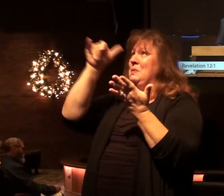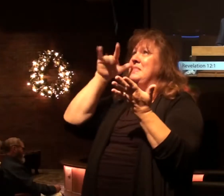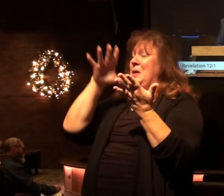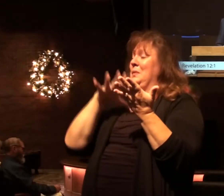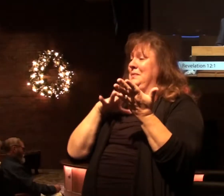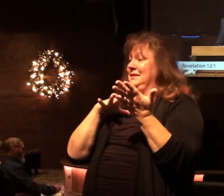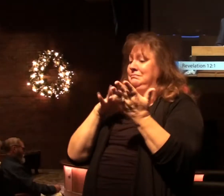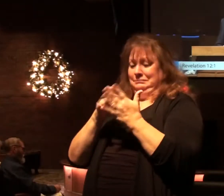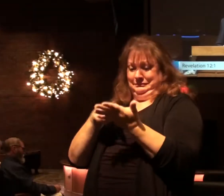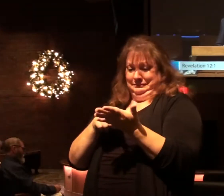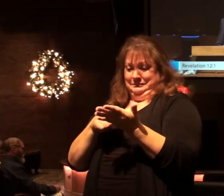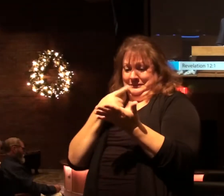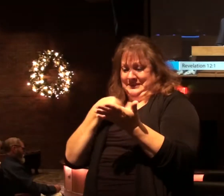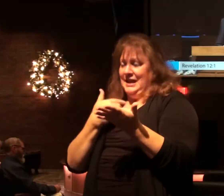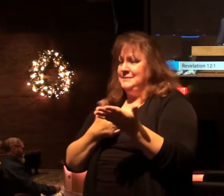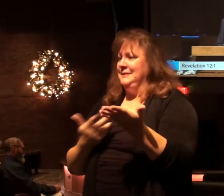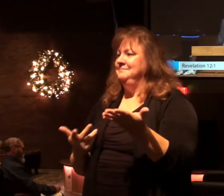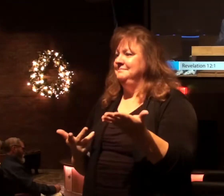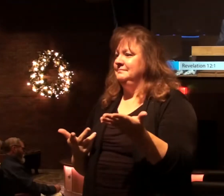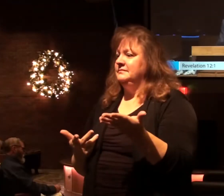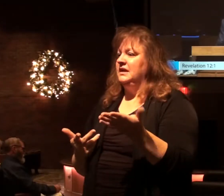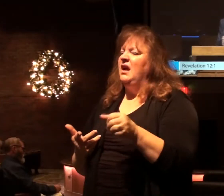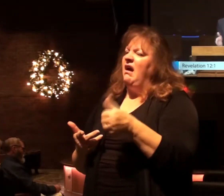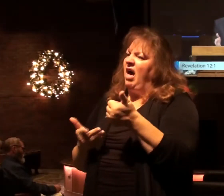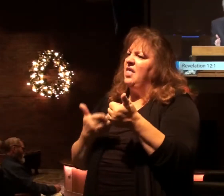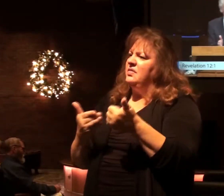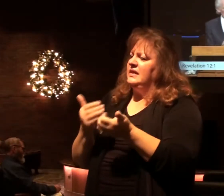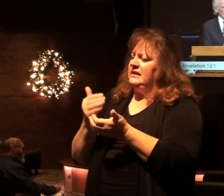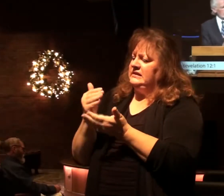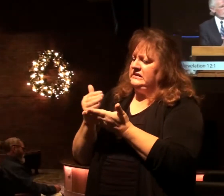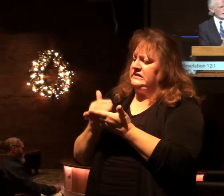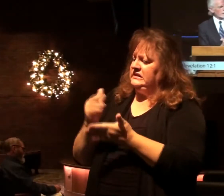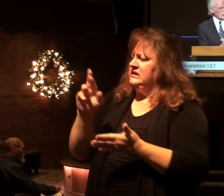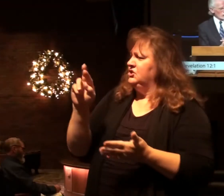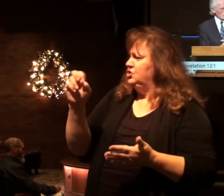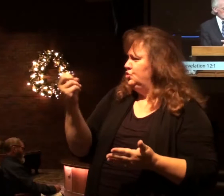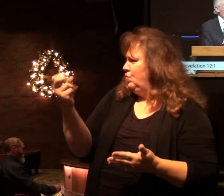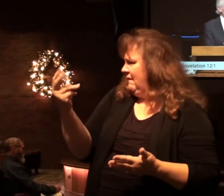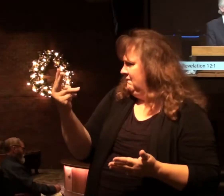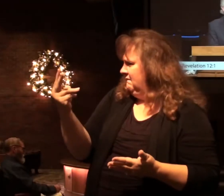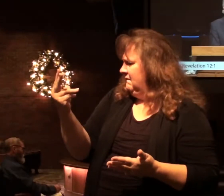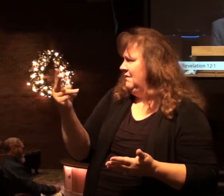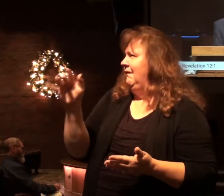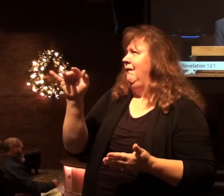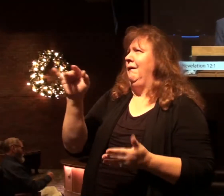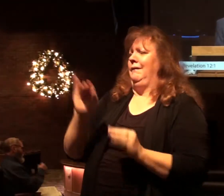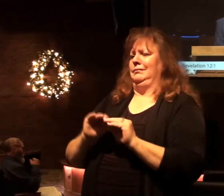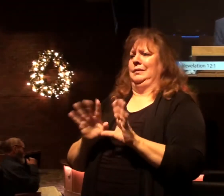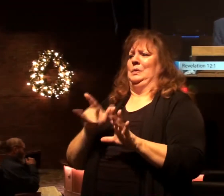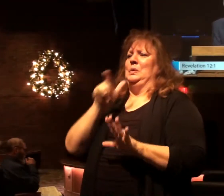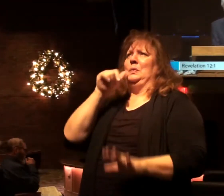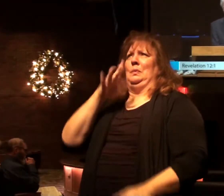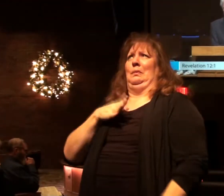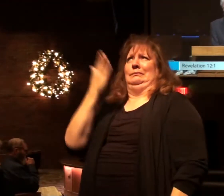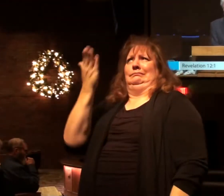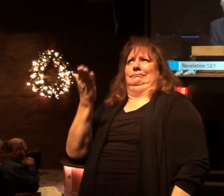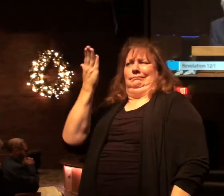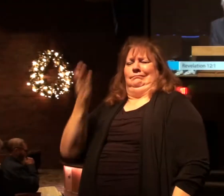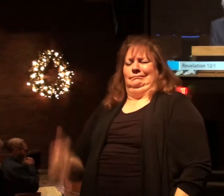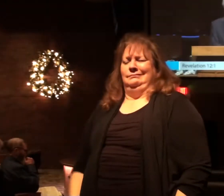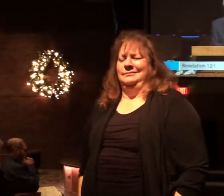who this woman is. And then other things in chapter 12 make clear who she